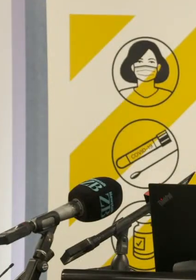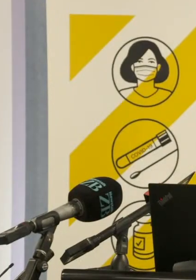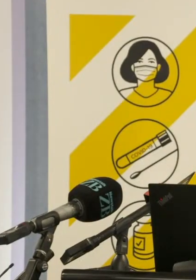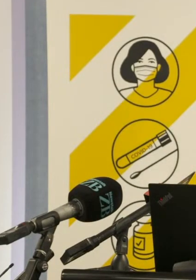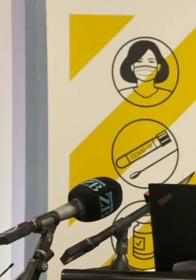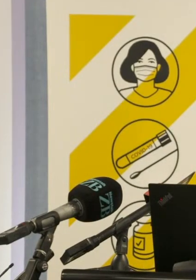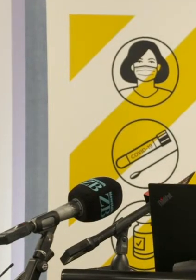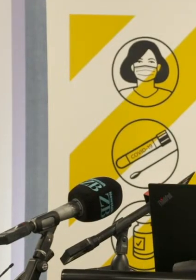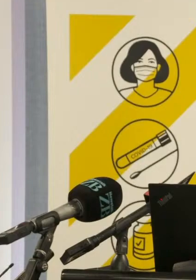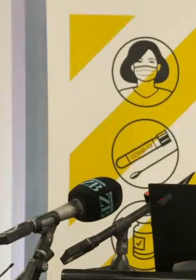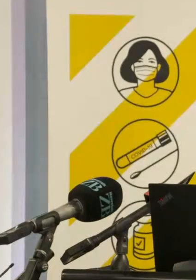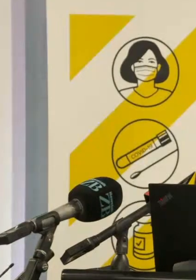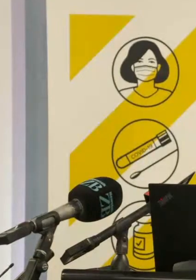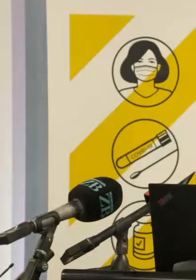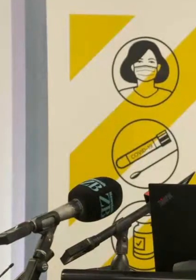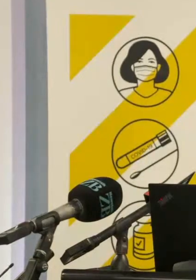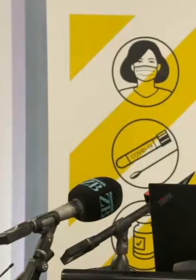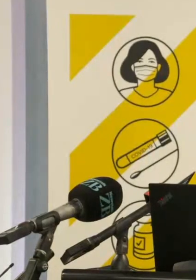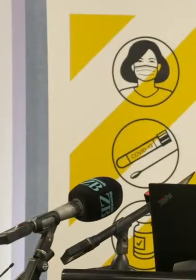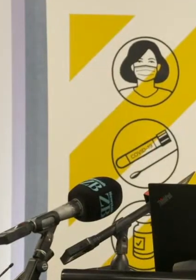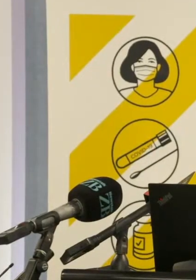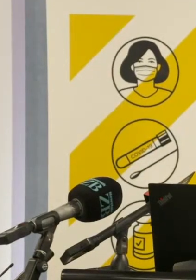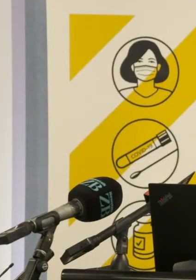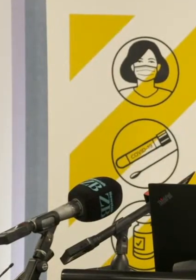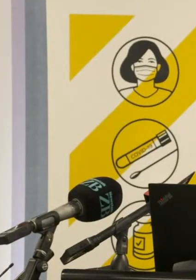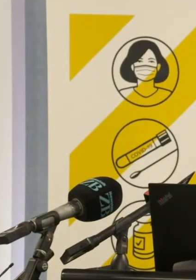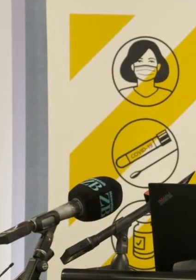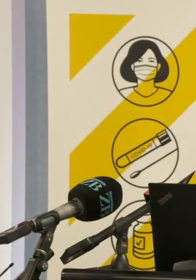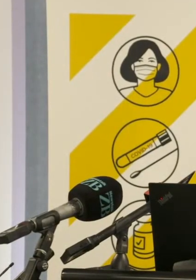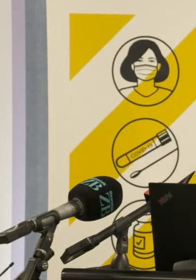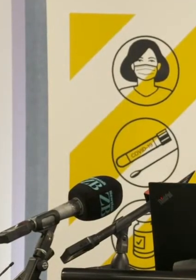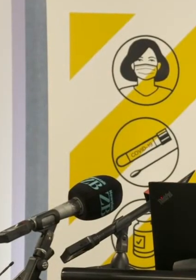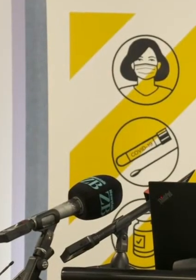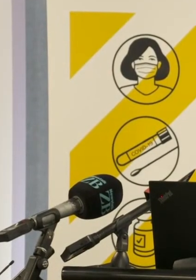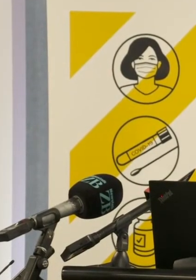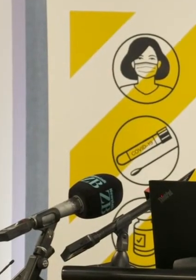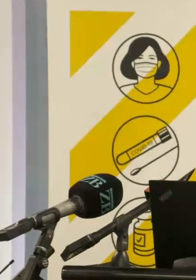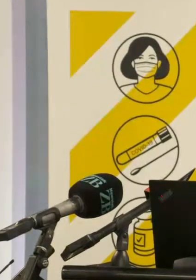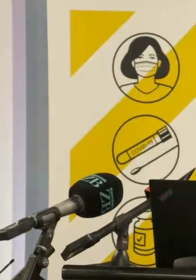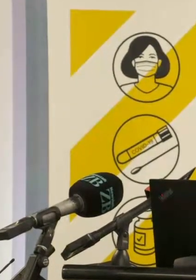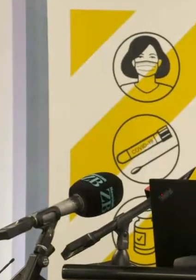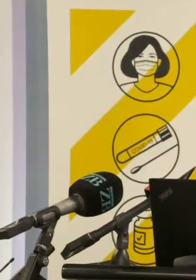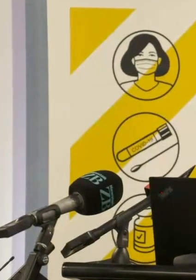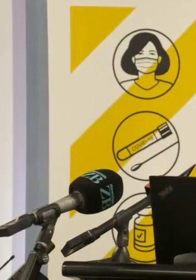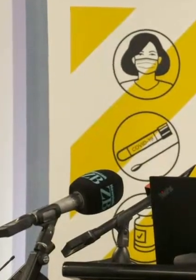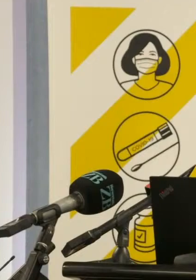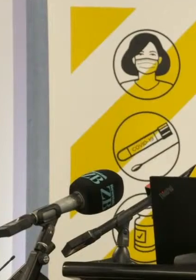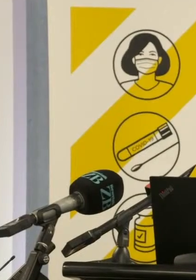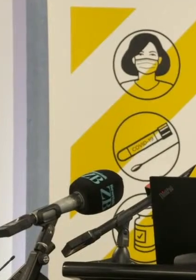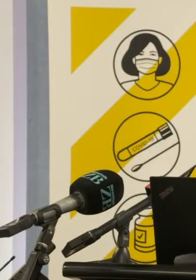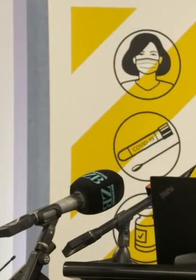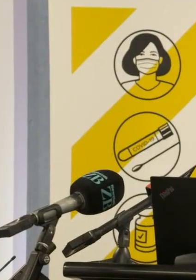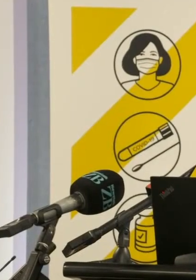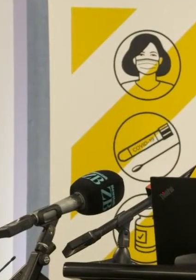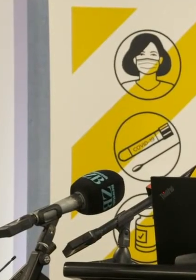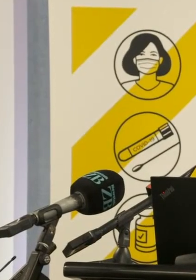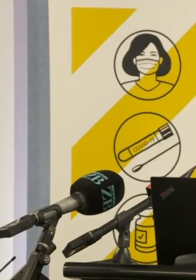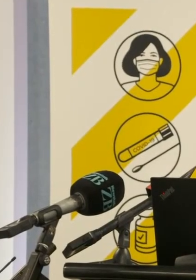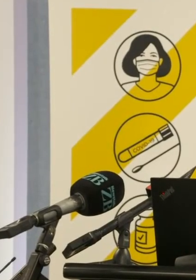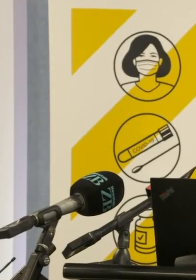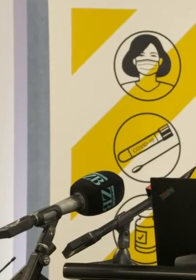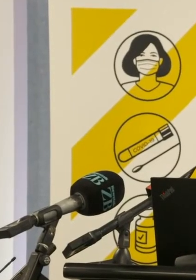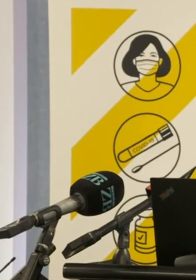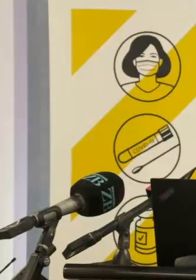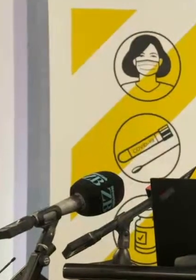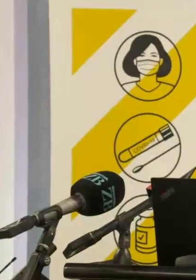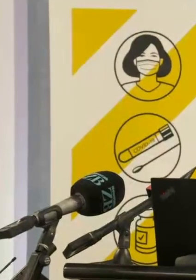So phase 2 and phase 3, should we get there, are all about flattening the curve. We want to reduce the